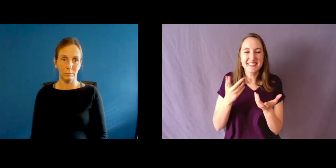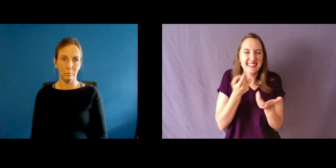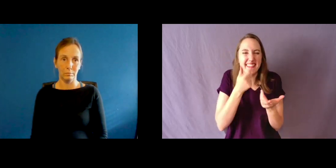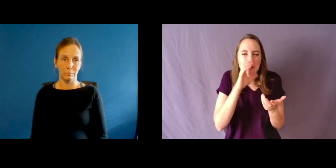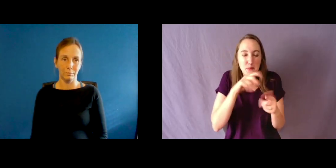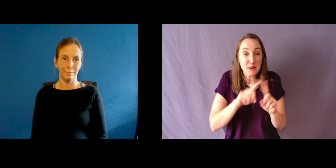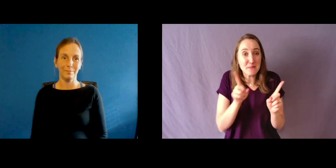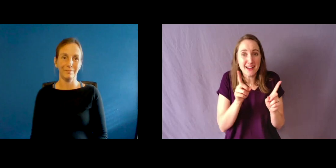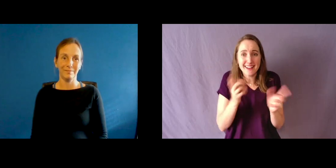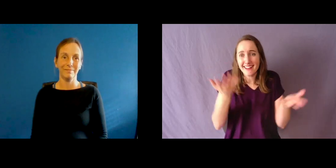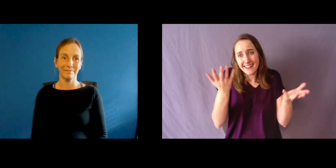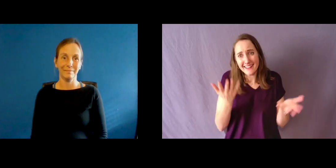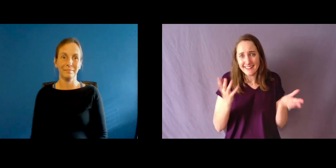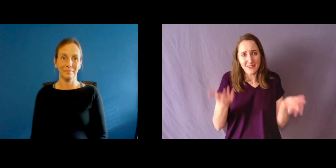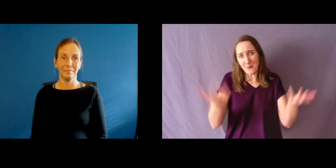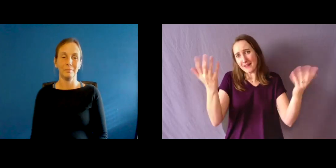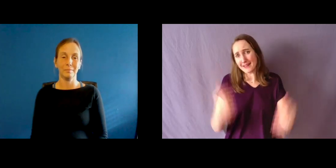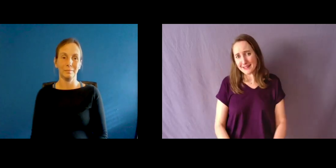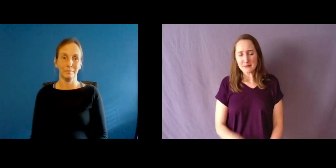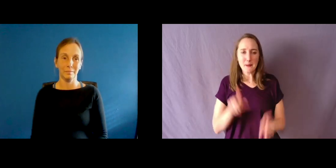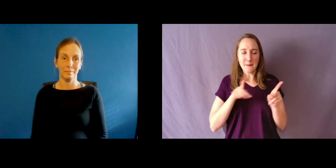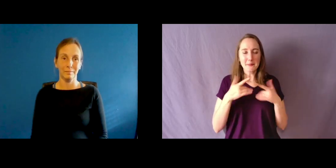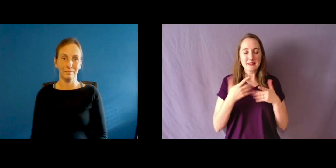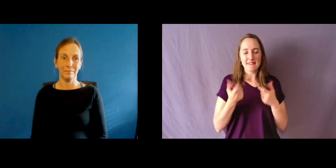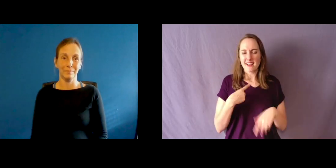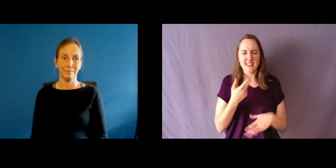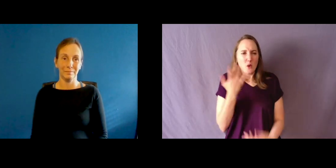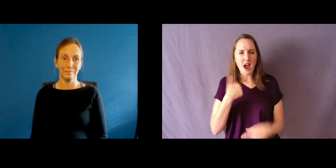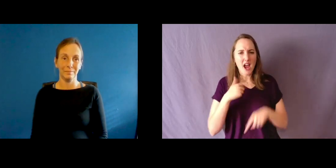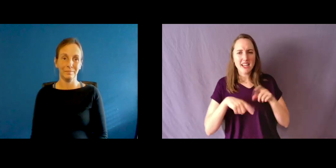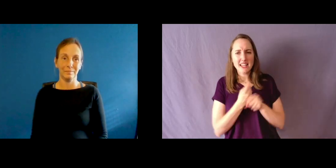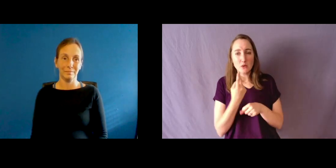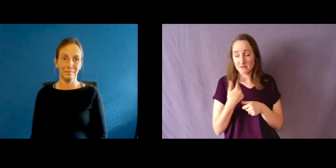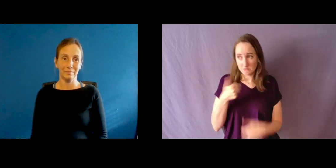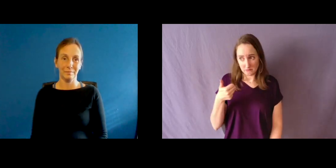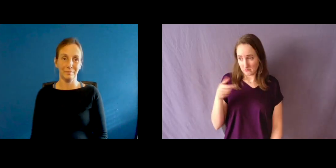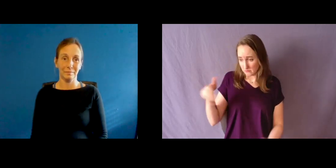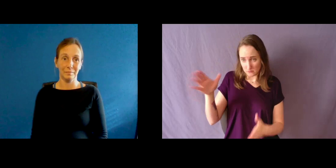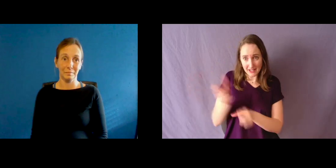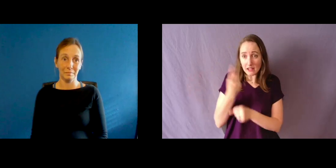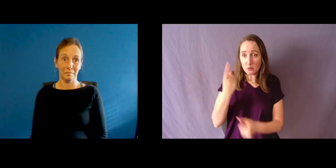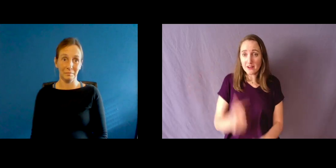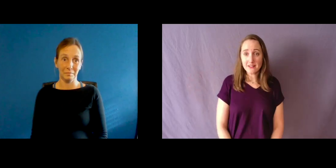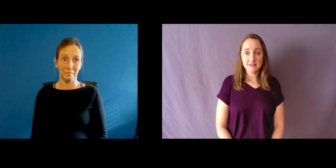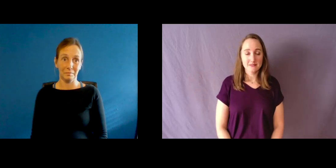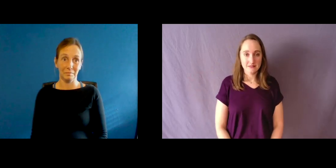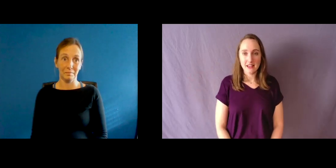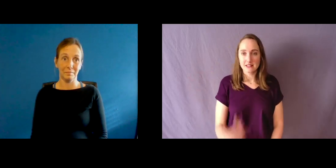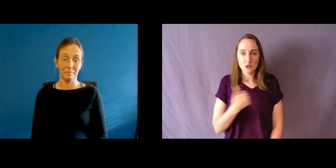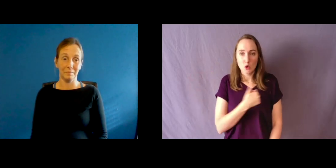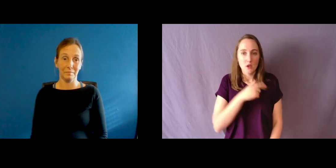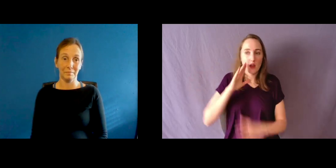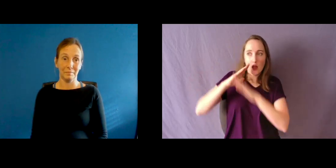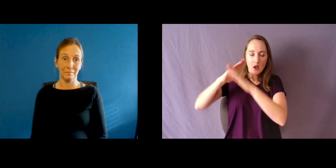more, people have just kind of like asked like, oh, why can't I get one? So you can absolutely get one. We're never going to